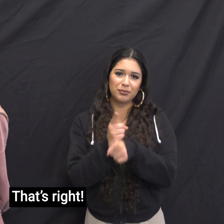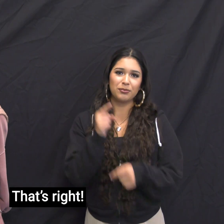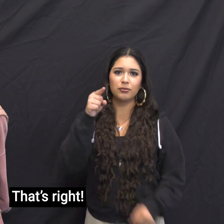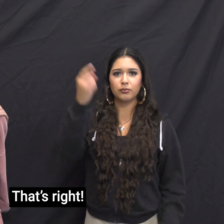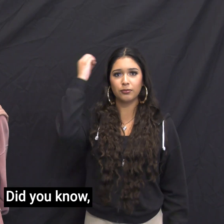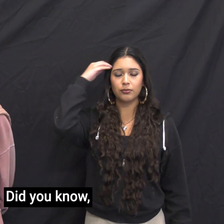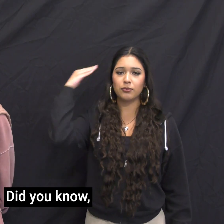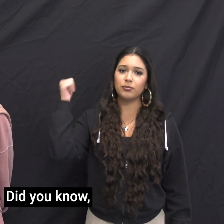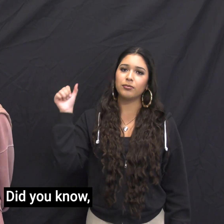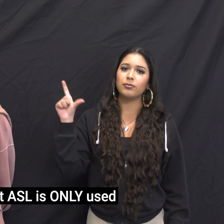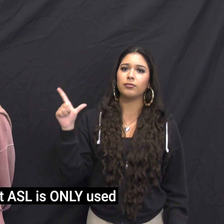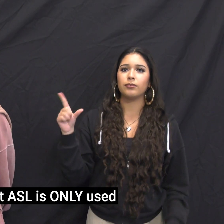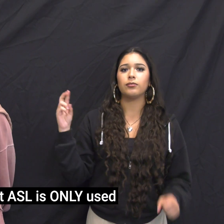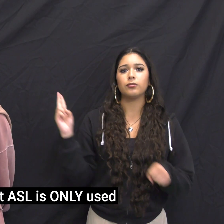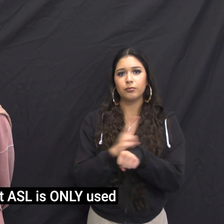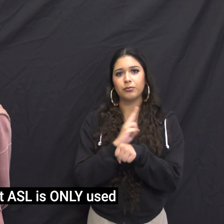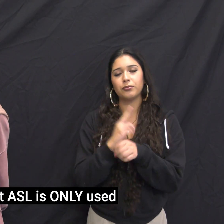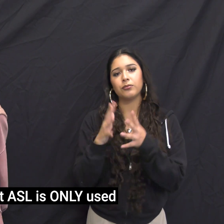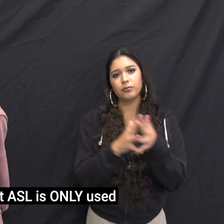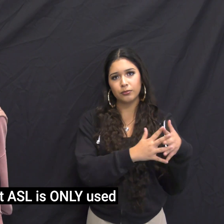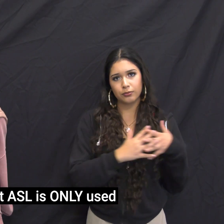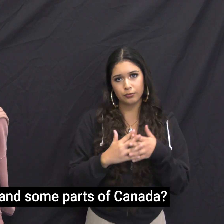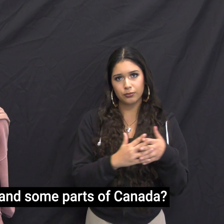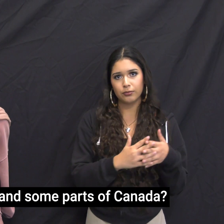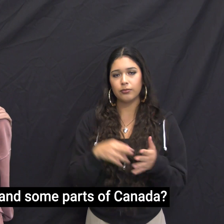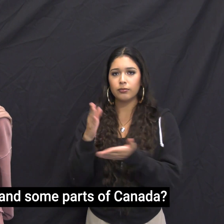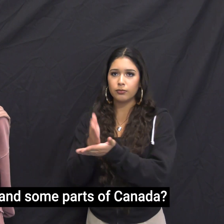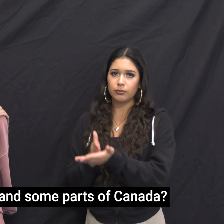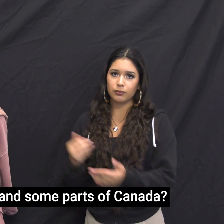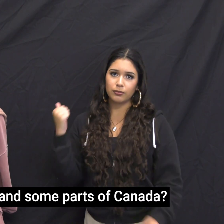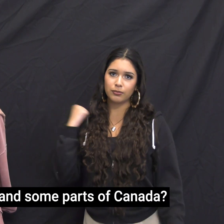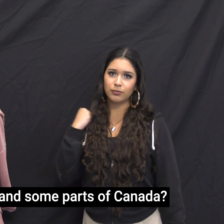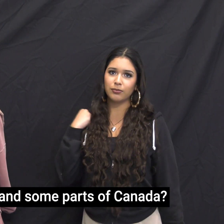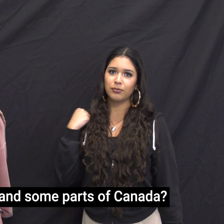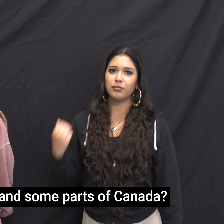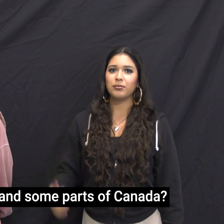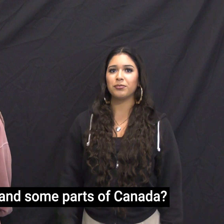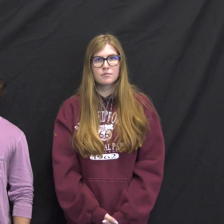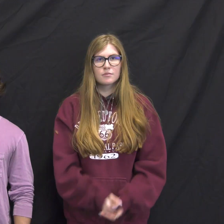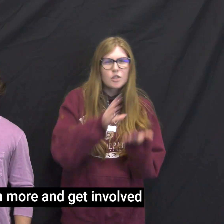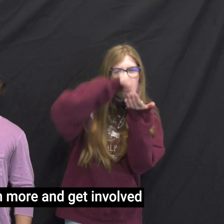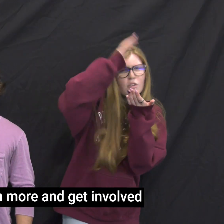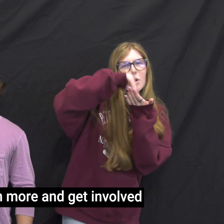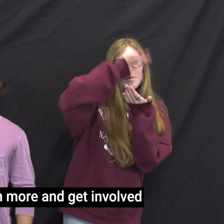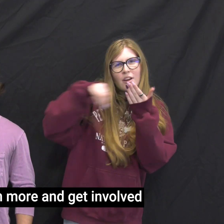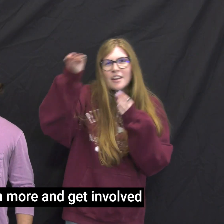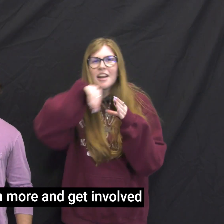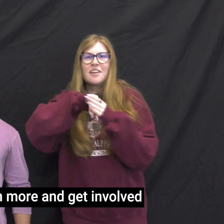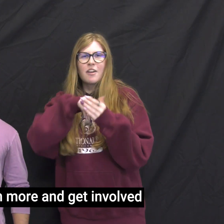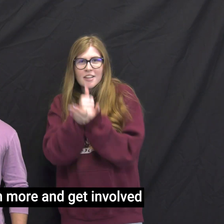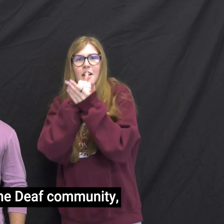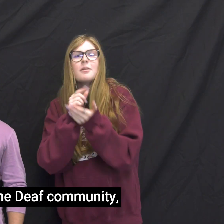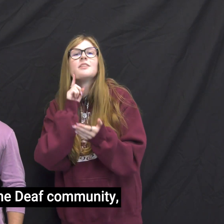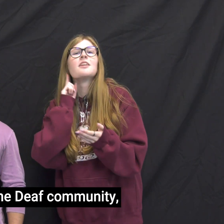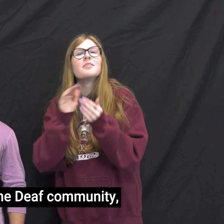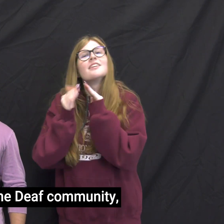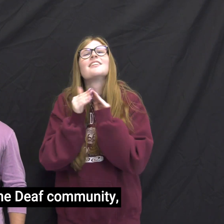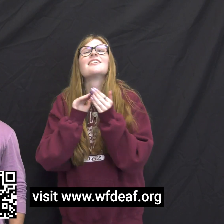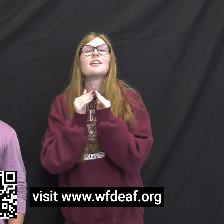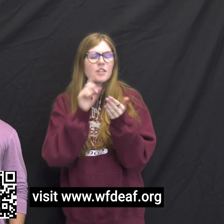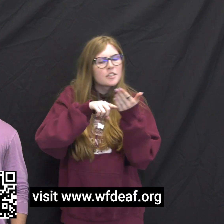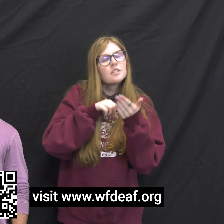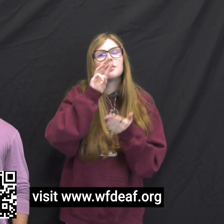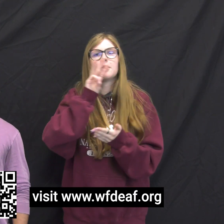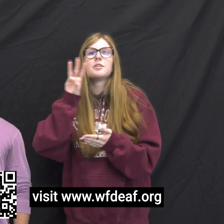That's right! Did you know that ASL is only used in America and some parts of Canada? To learn more and get involved in the deaf